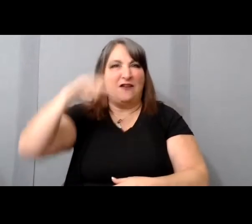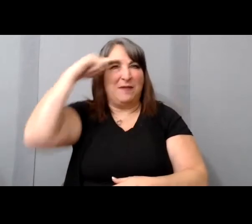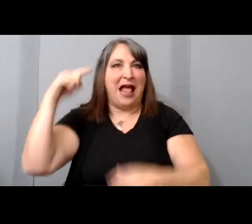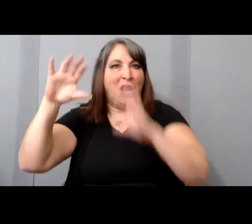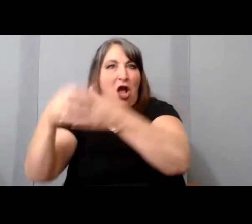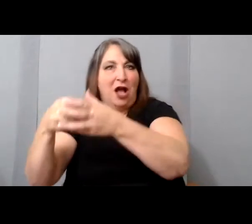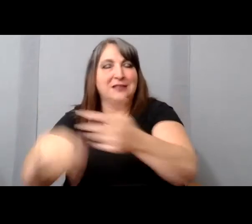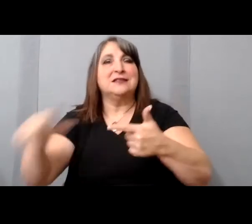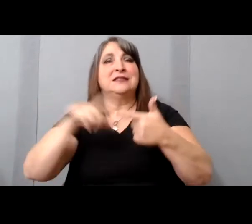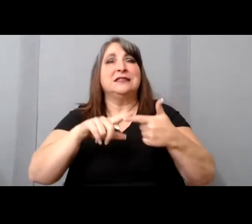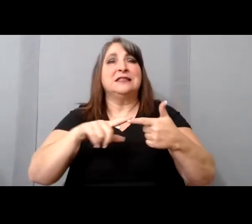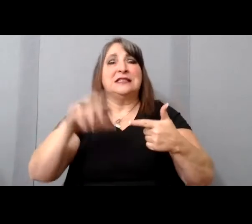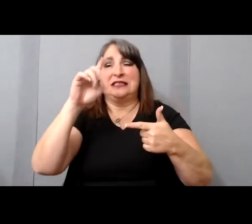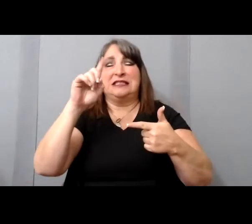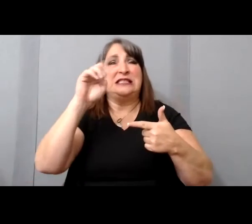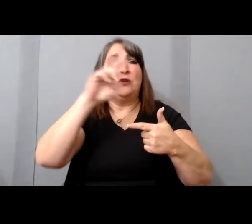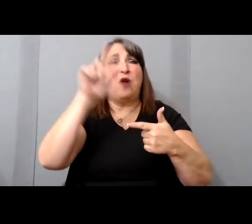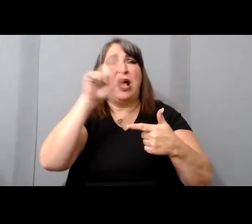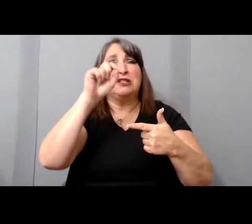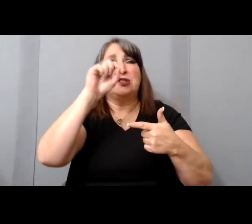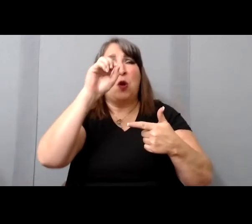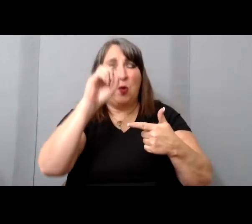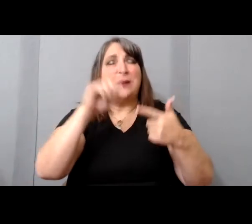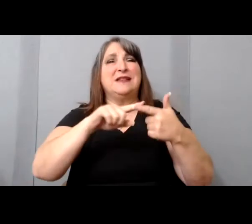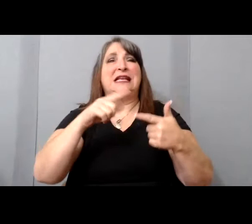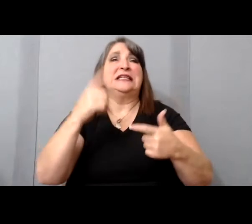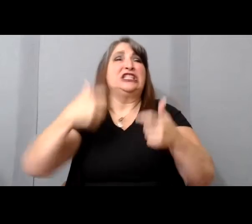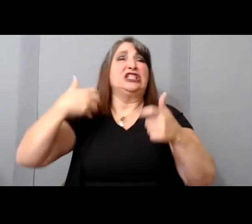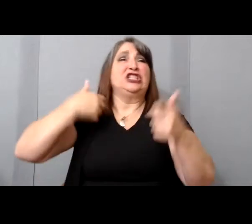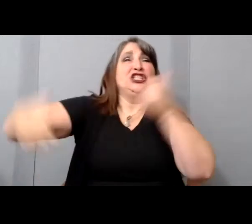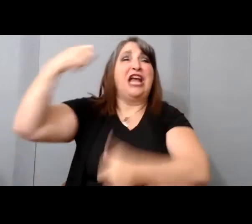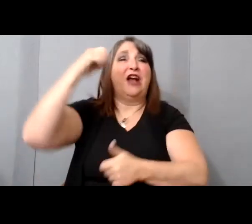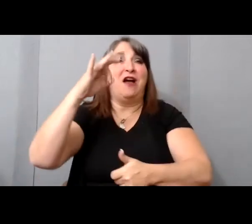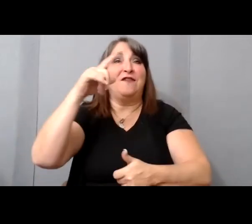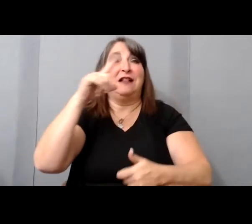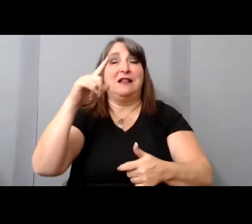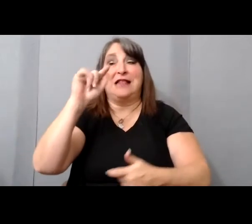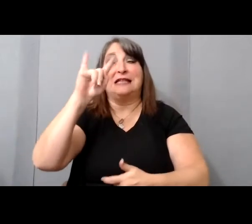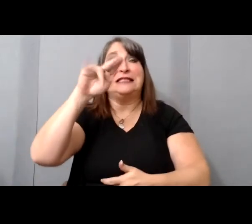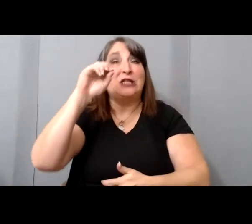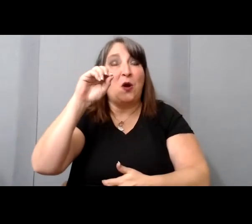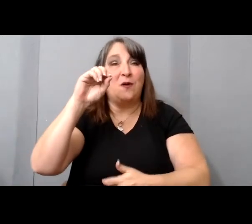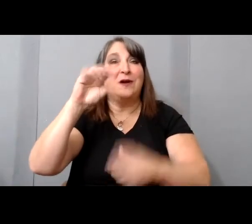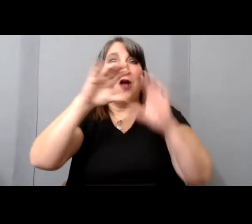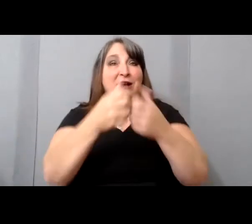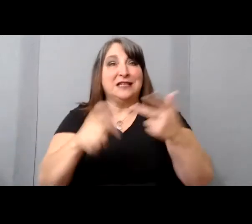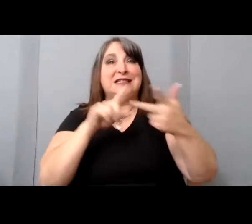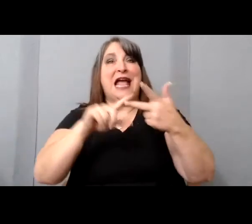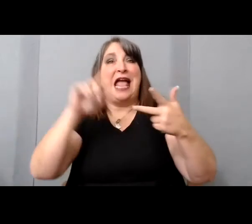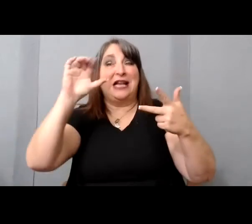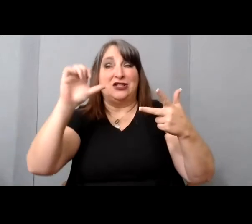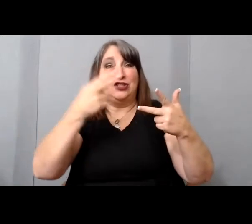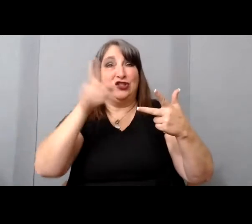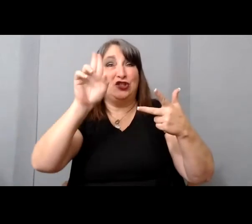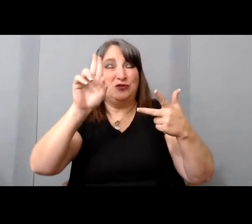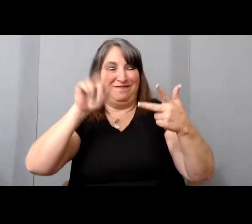Maria Elena Durazo, Chair of the Latino Caucus, and Assemblymember David Chu, who is the Chair of the